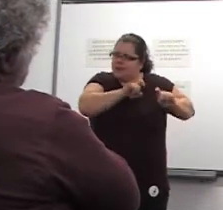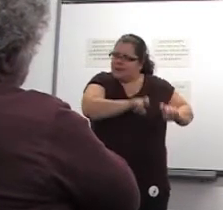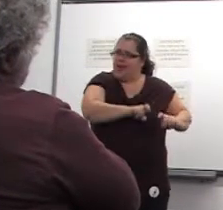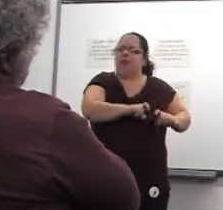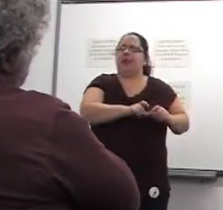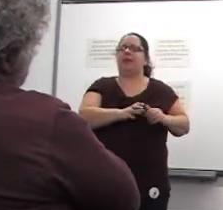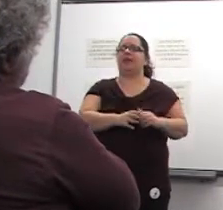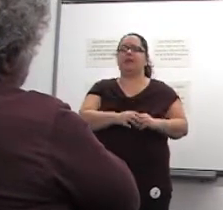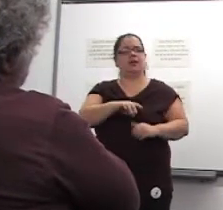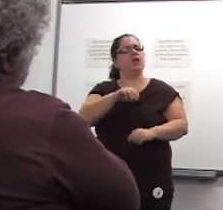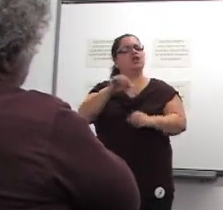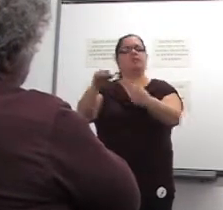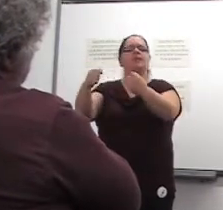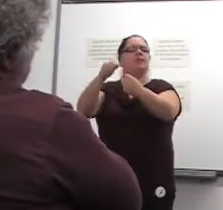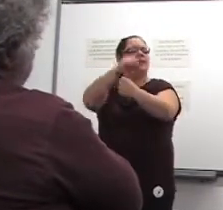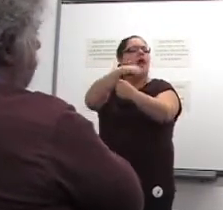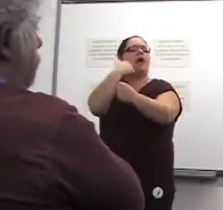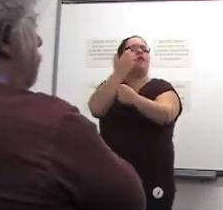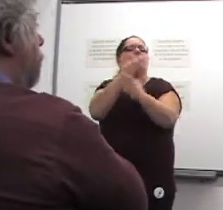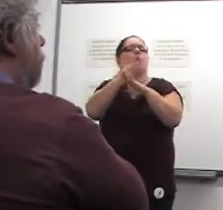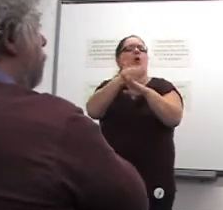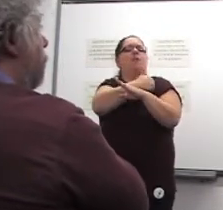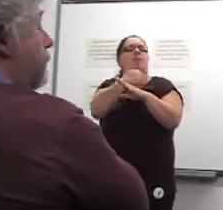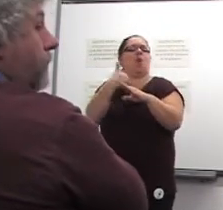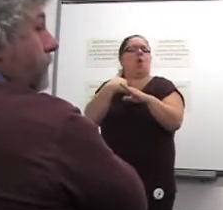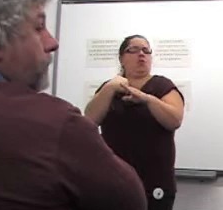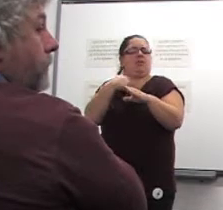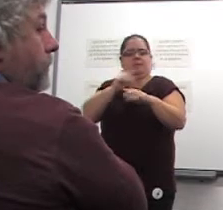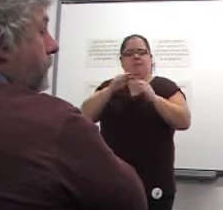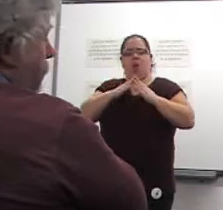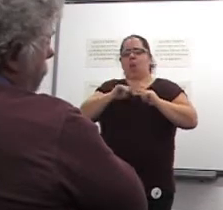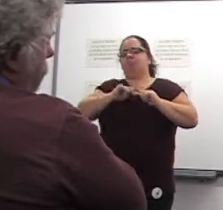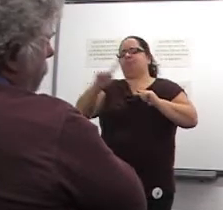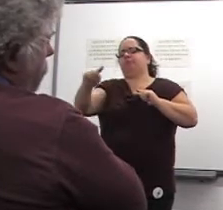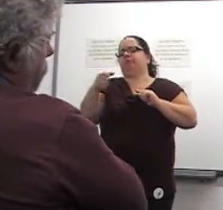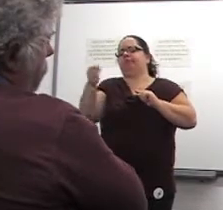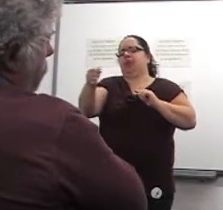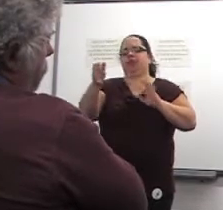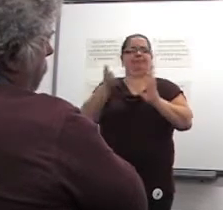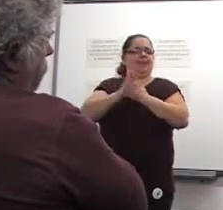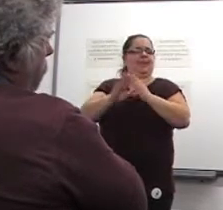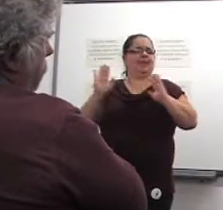"Yes, every work morning, just to the station."